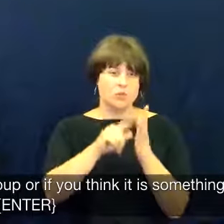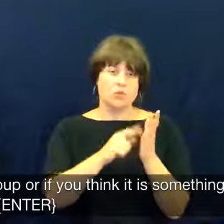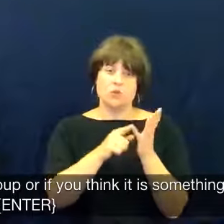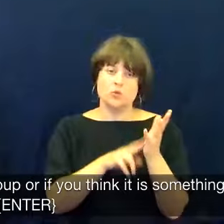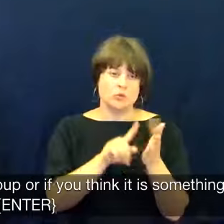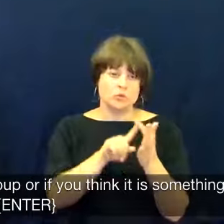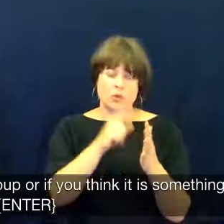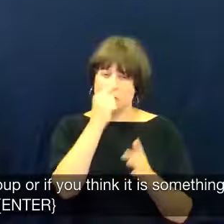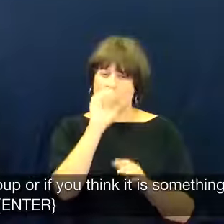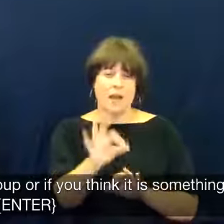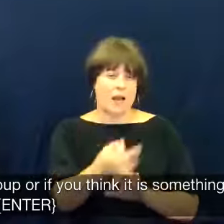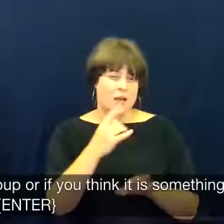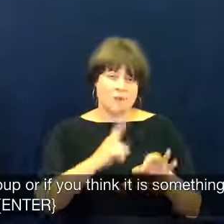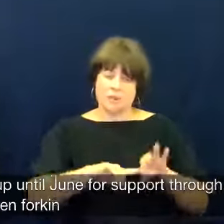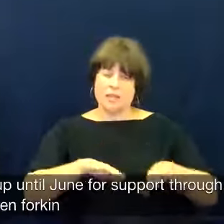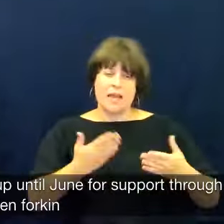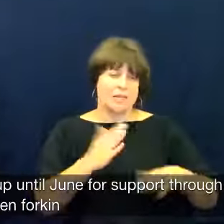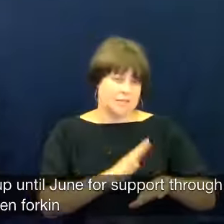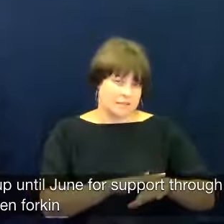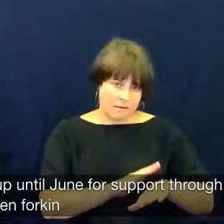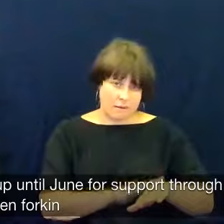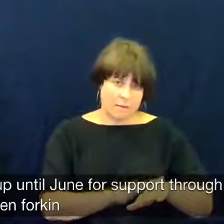anyway. Stephen Helen.